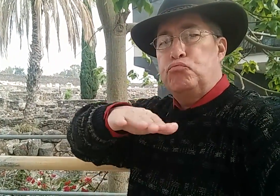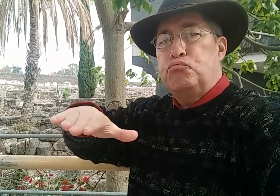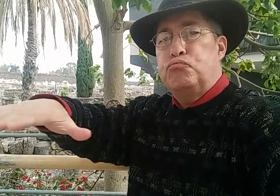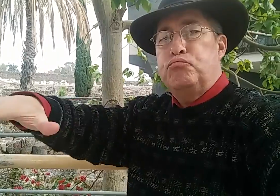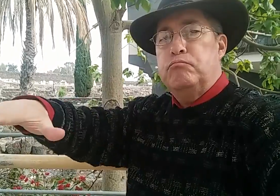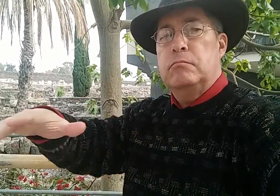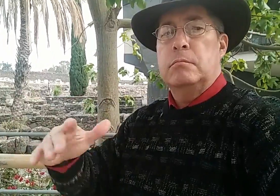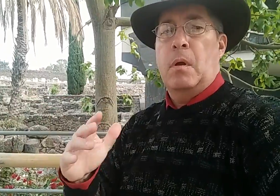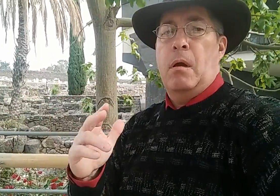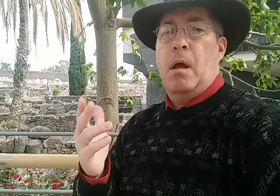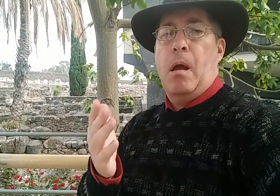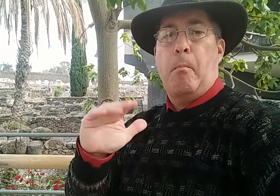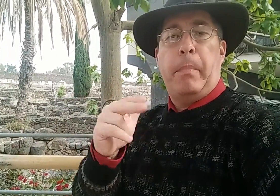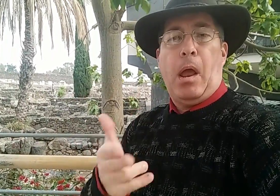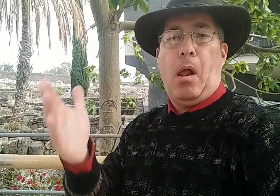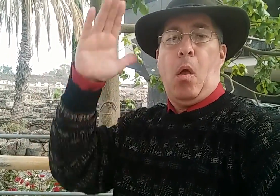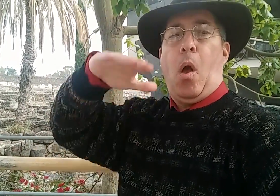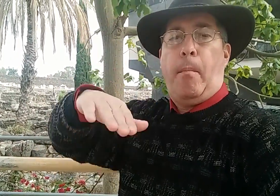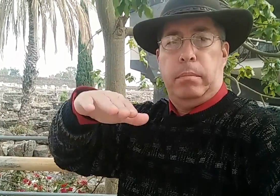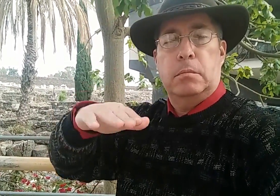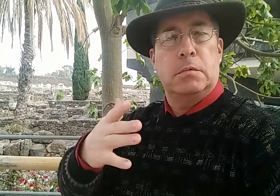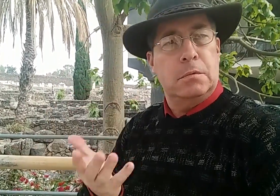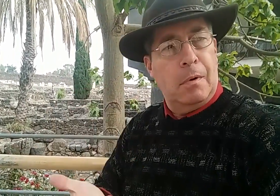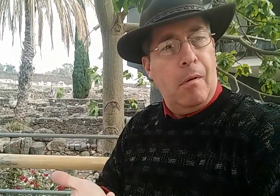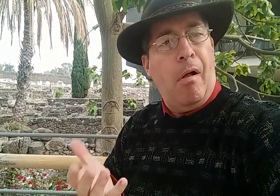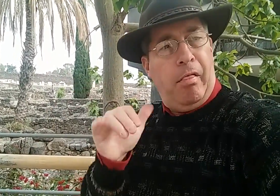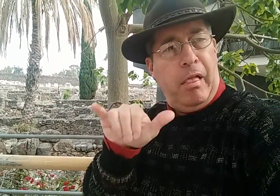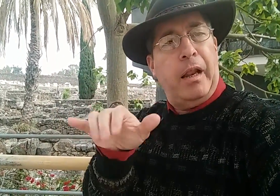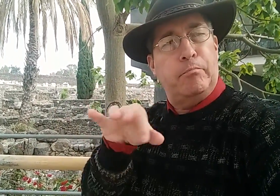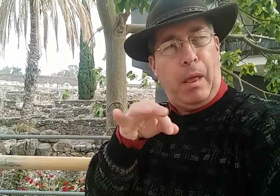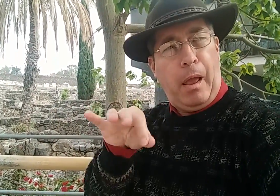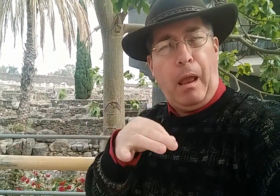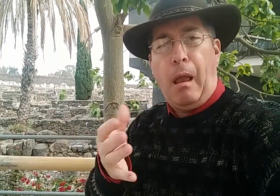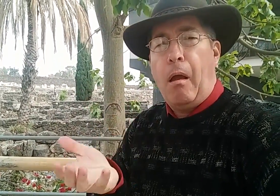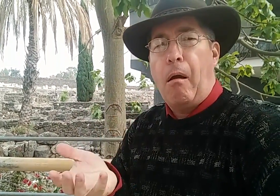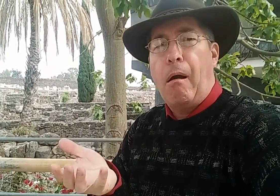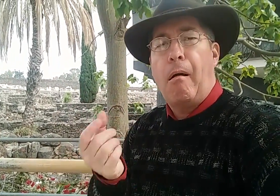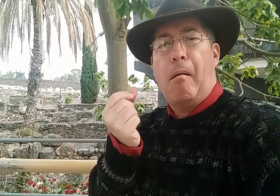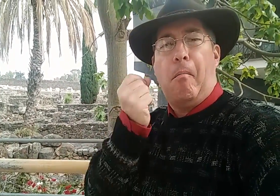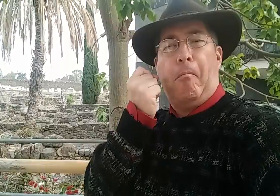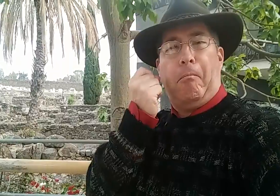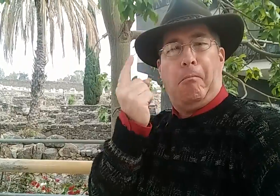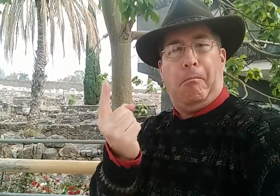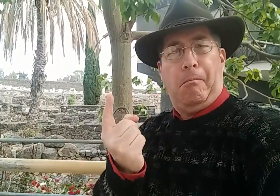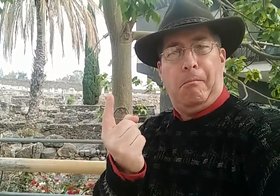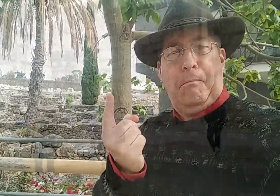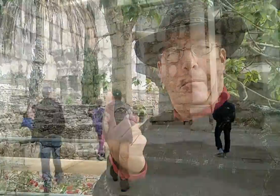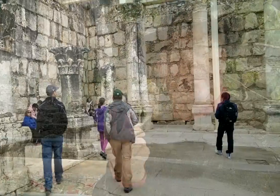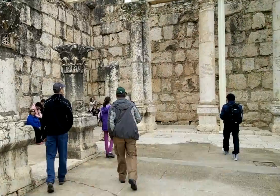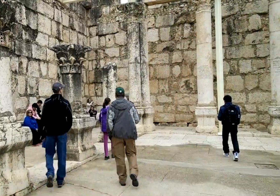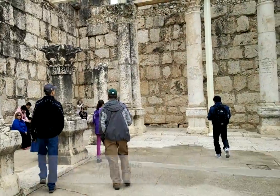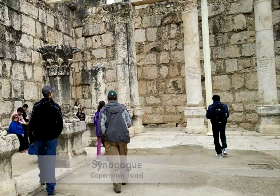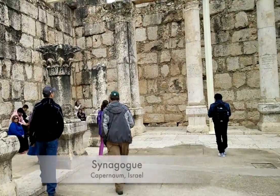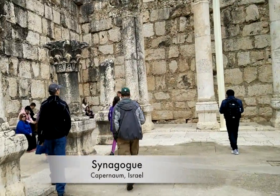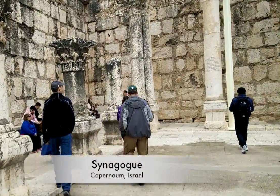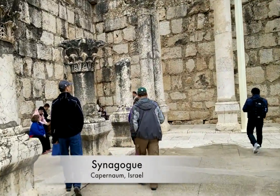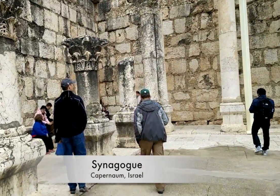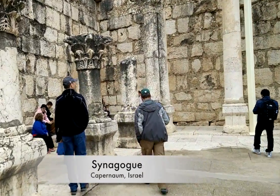someone would come in to conquer the city, it was easy just to level the city and build on top of it. So that explains that. It was a revelation to me.